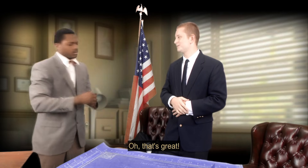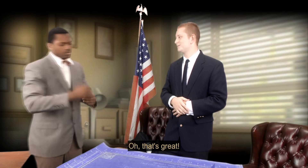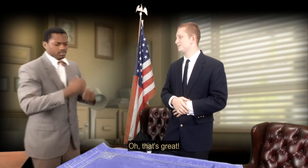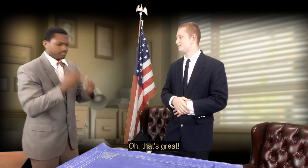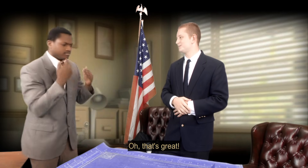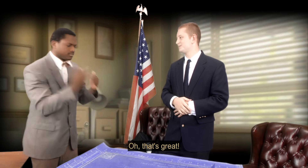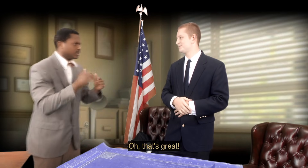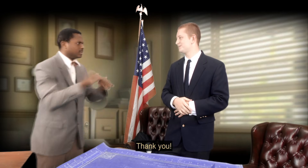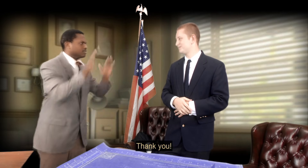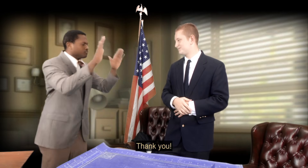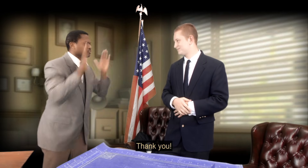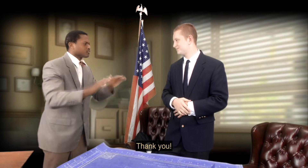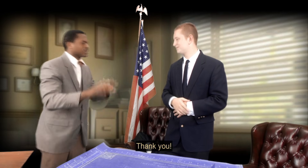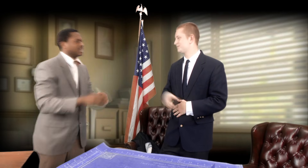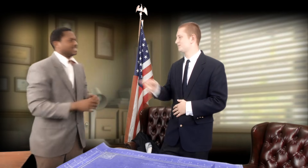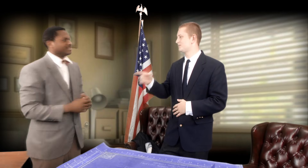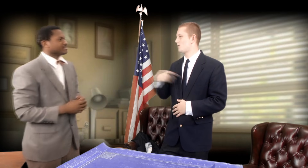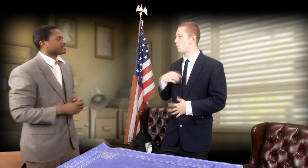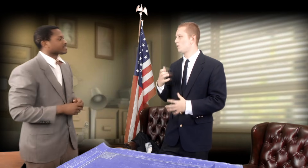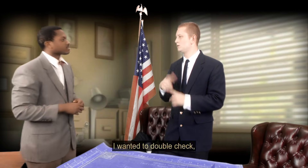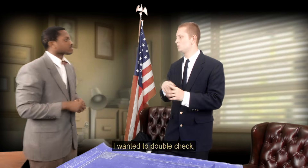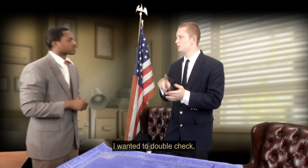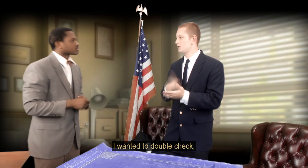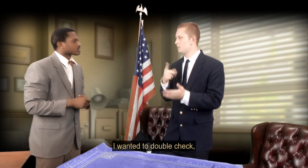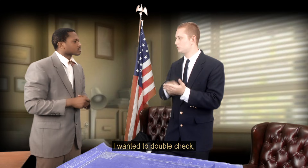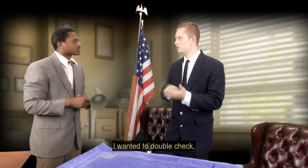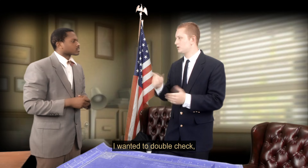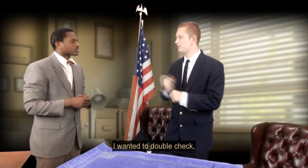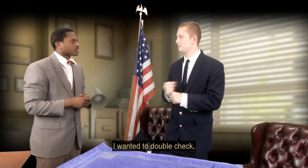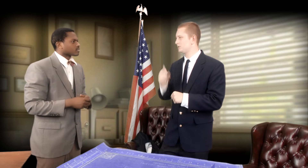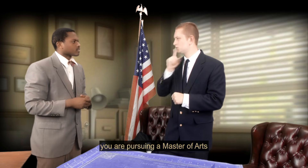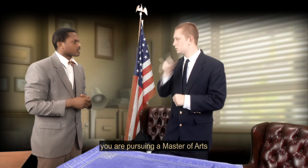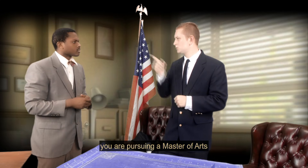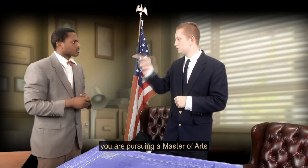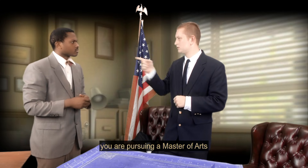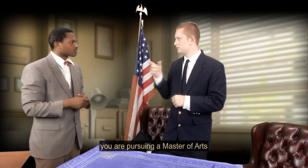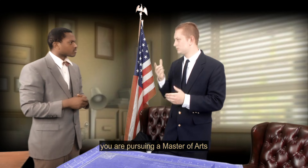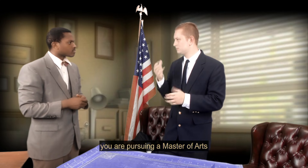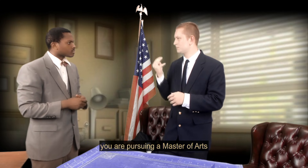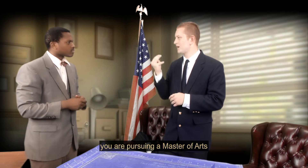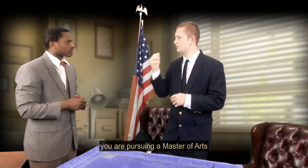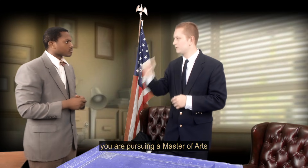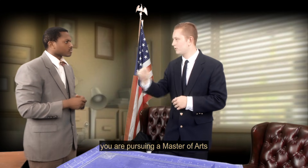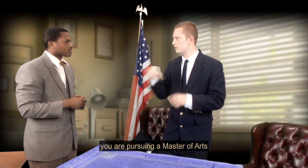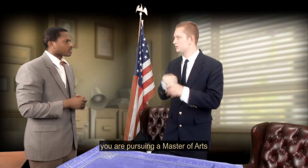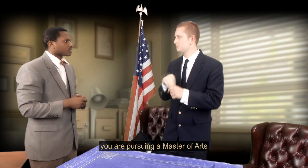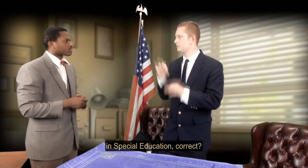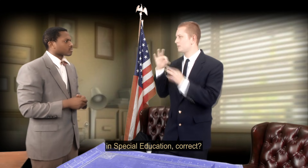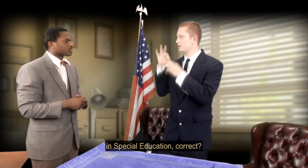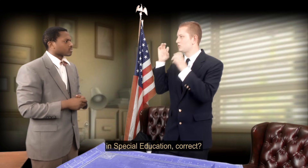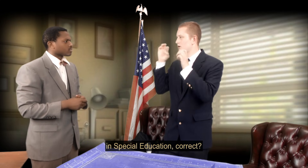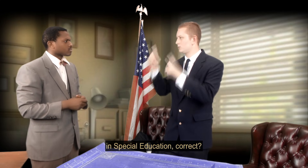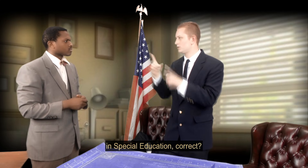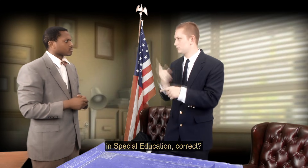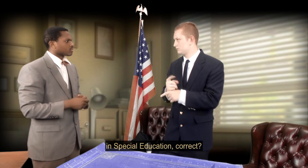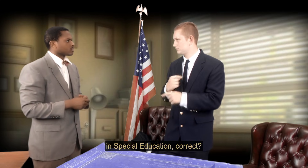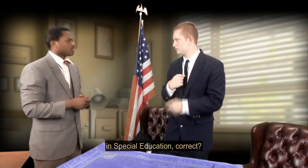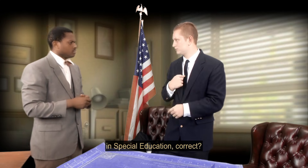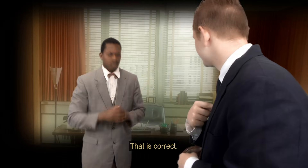Oh, that's great. Thank you. I wanted to double check. You are pursuing a Master of Arts in Special Education, correct?